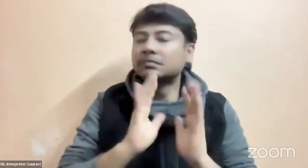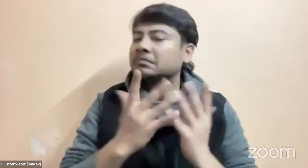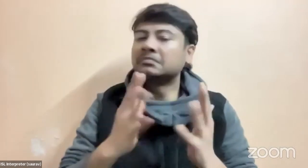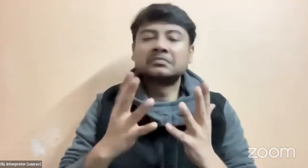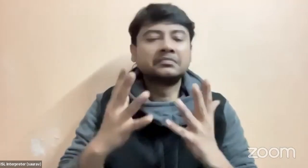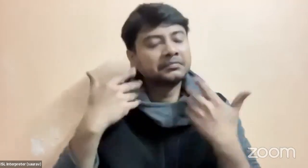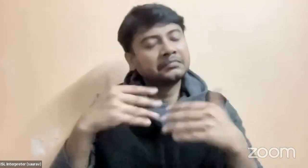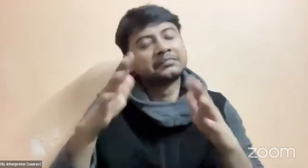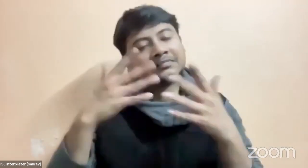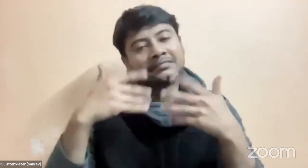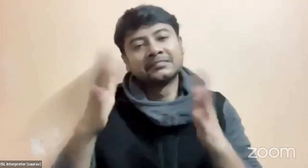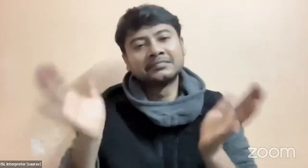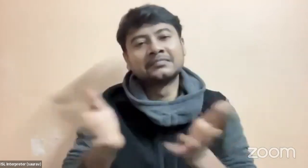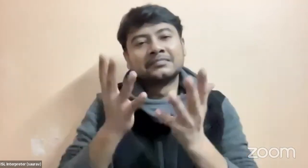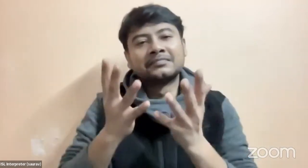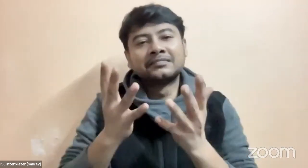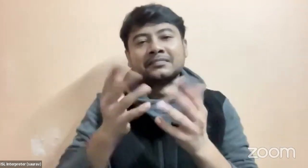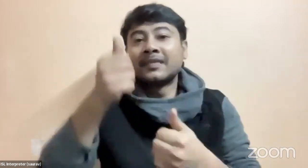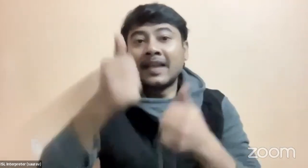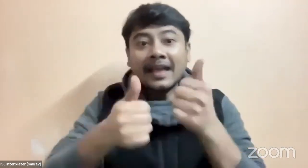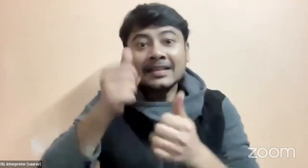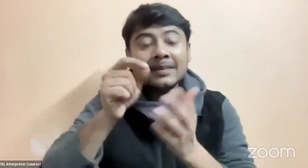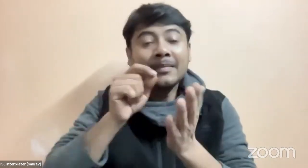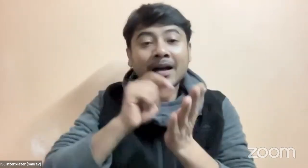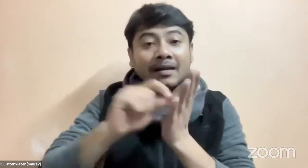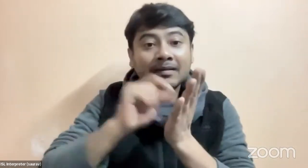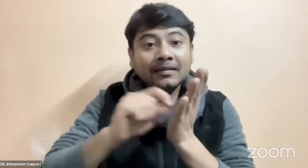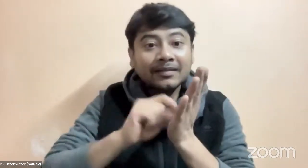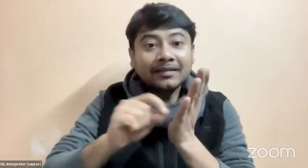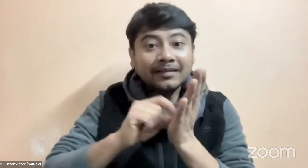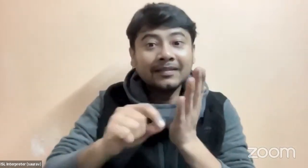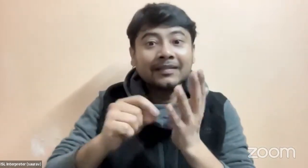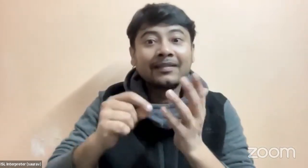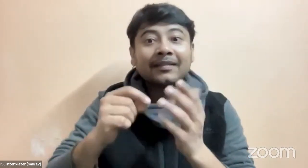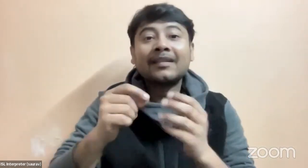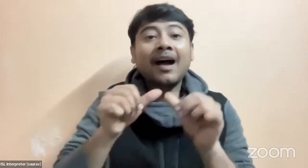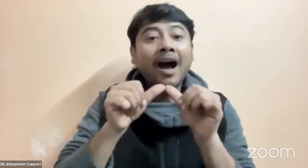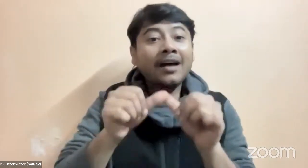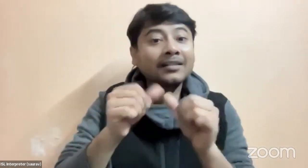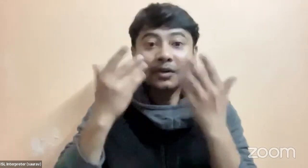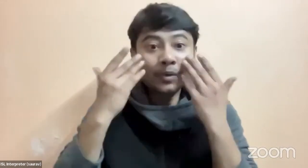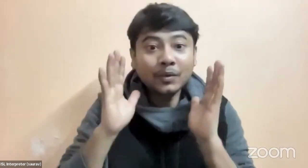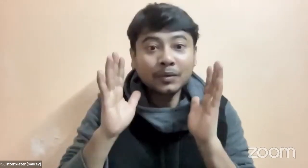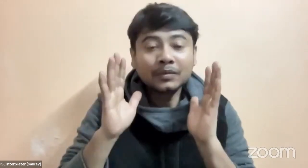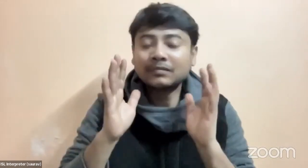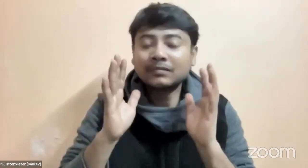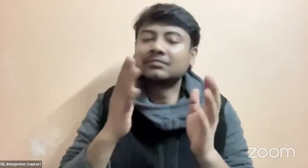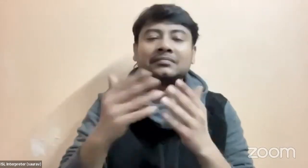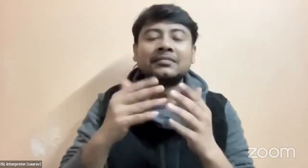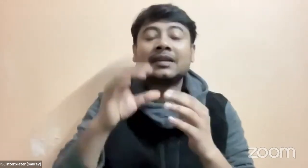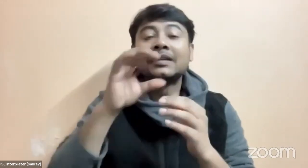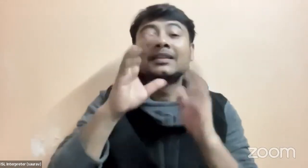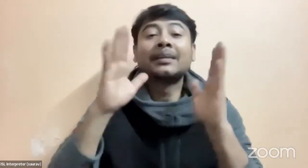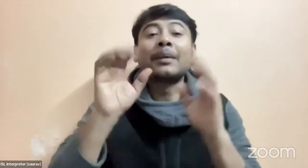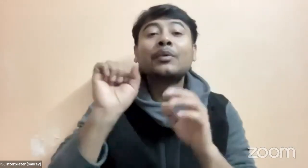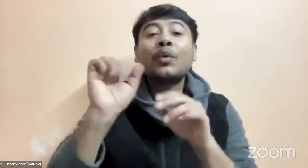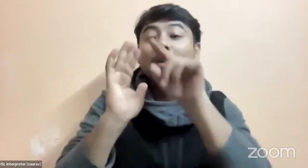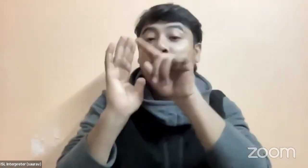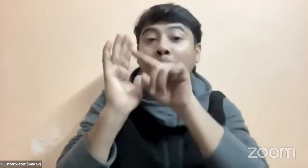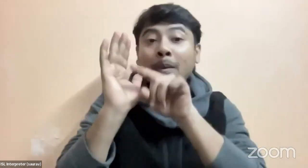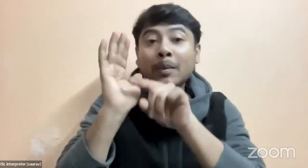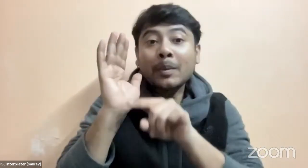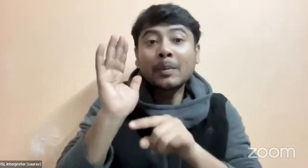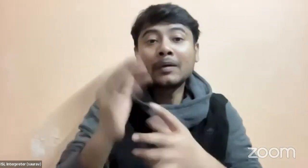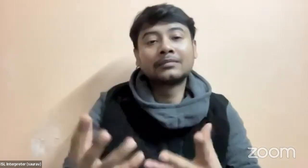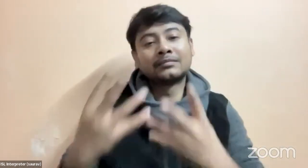You need not write answer. You need not memorize answer. You just need to follow what Lord Chaitanya says. So